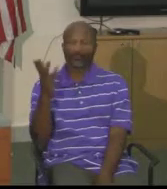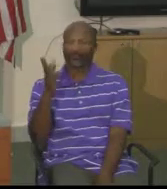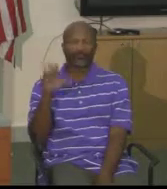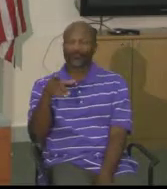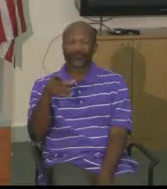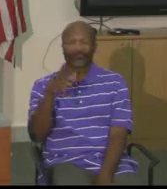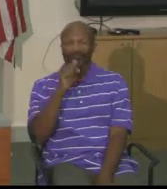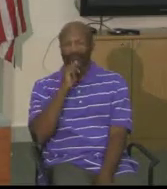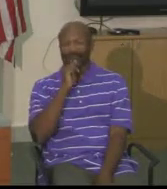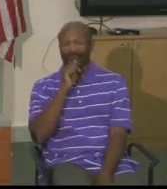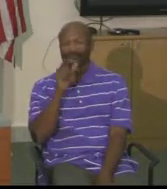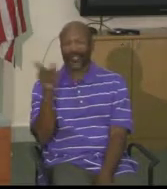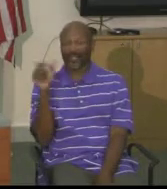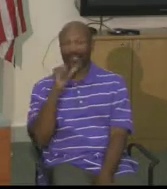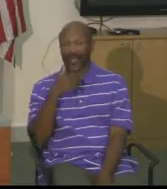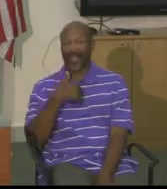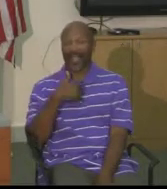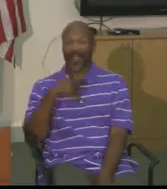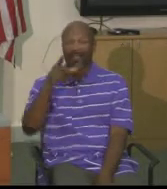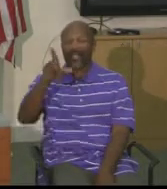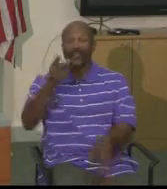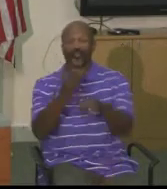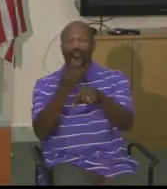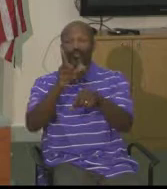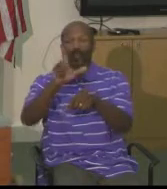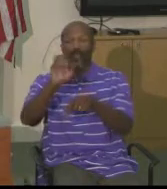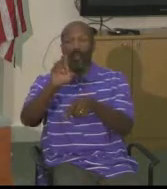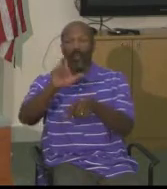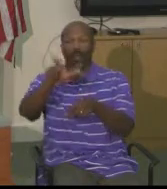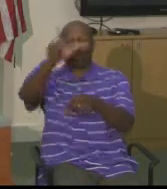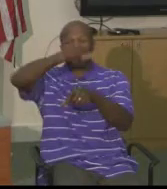not. Local.